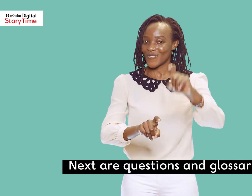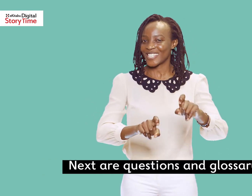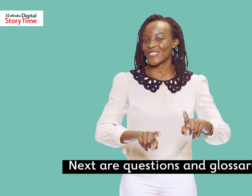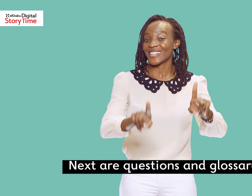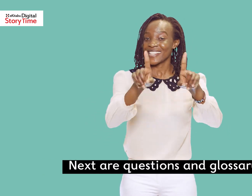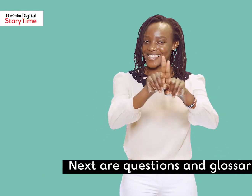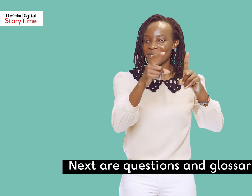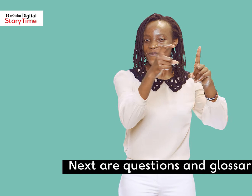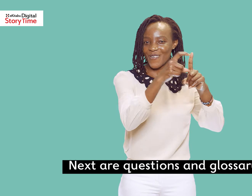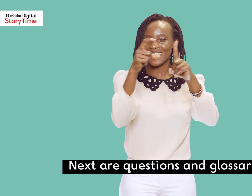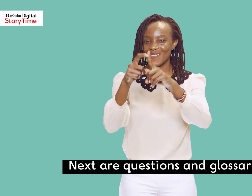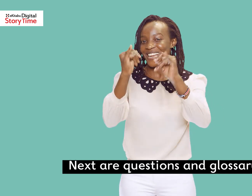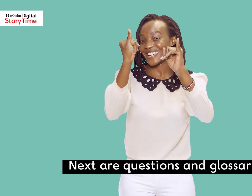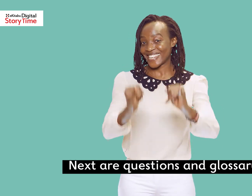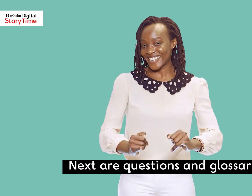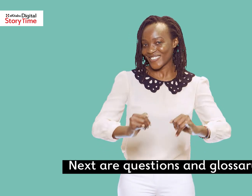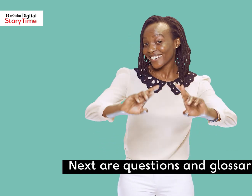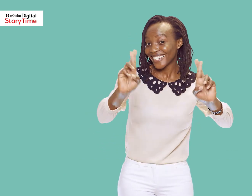Next are questions and glossary.